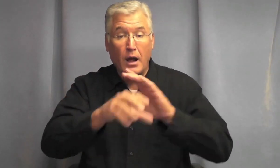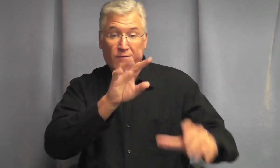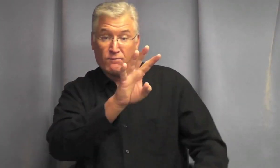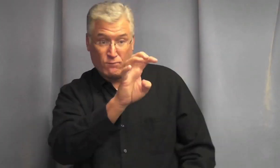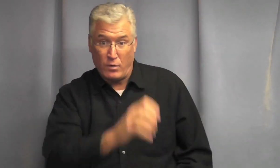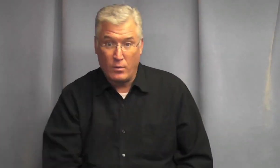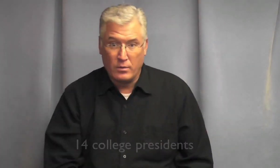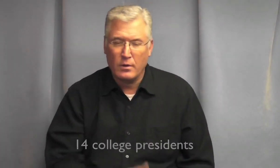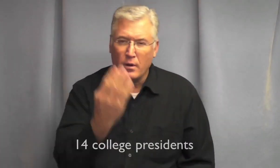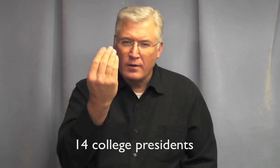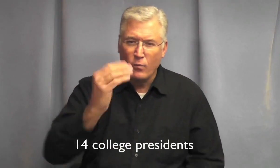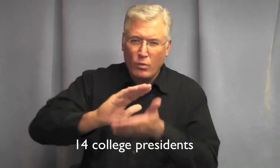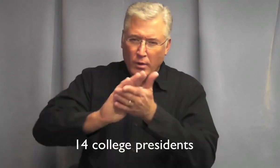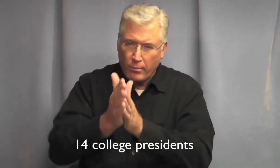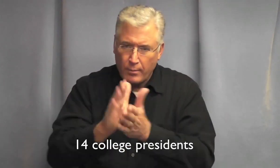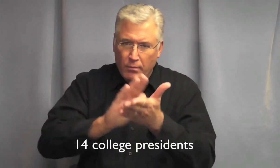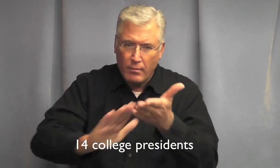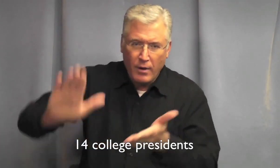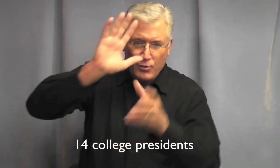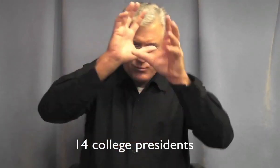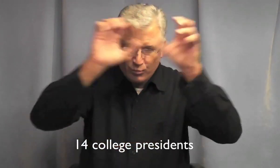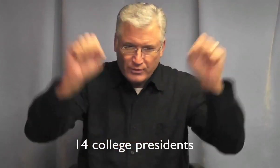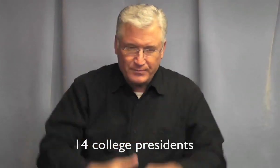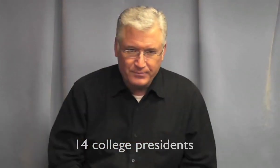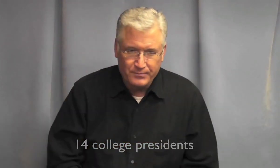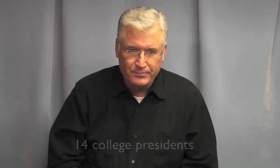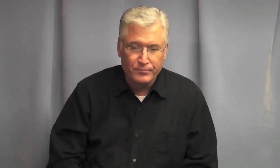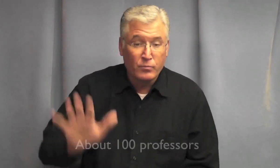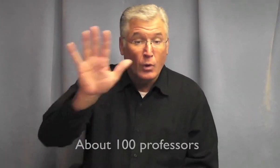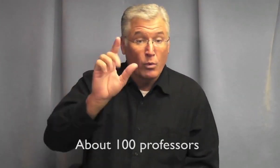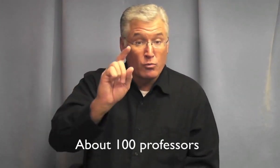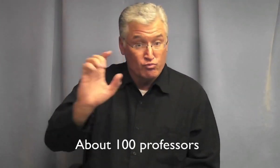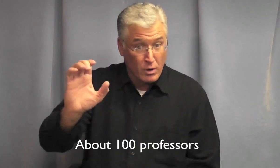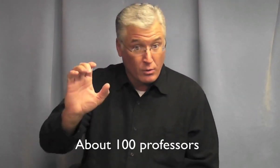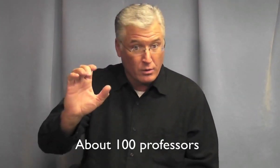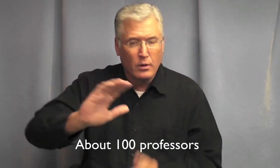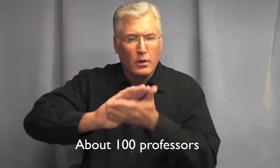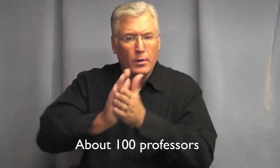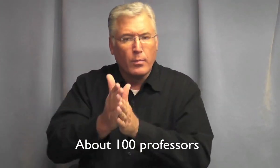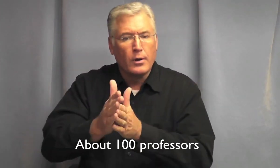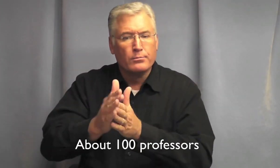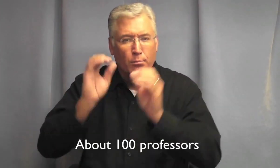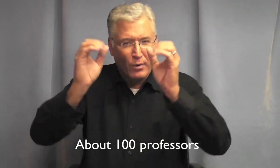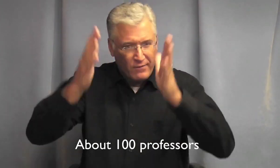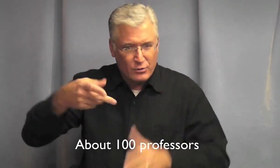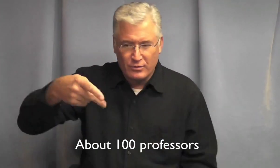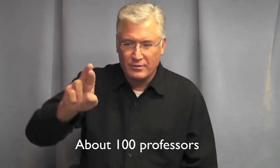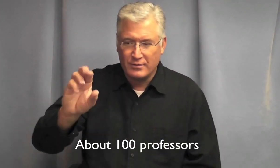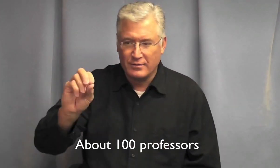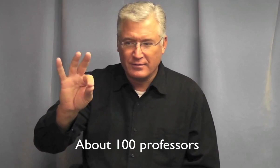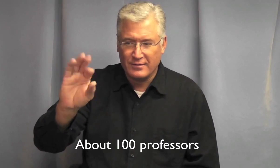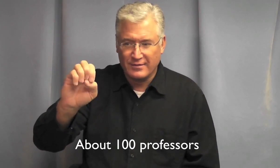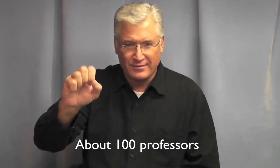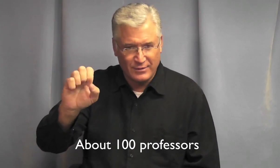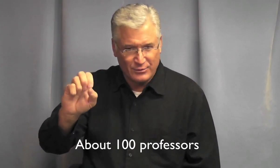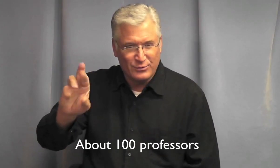And they're out of these 414 were college presidents. About 100 became